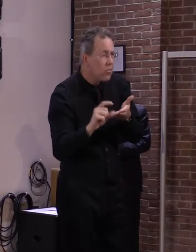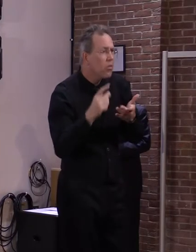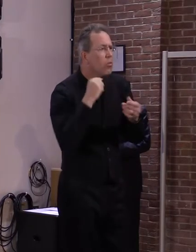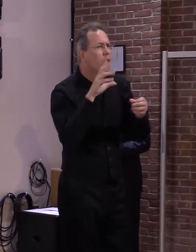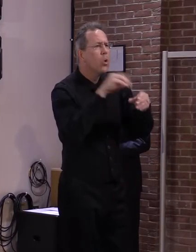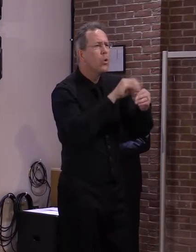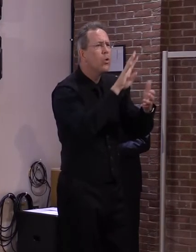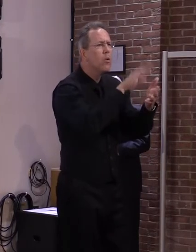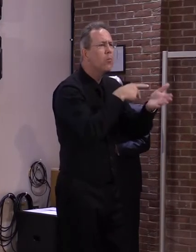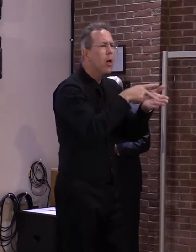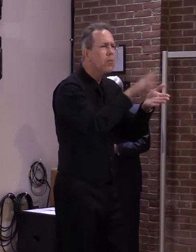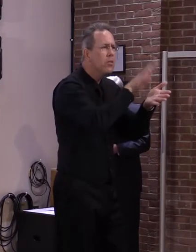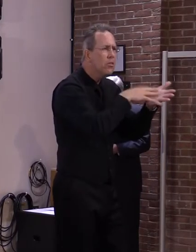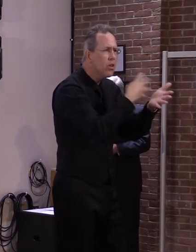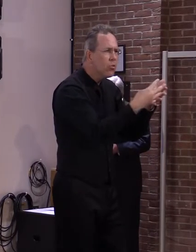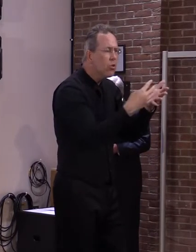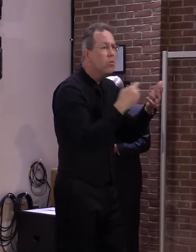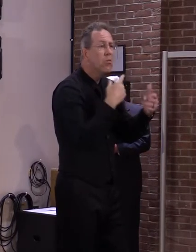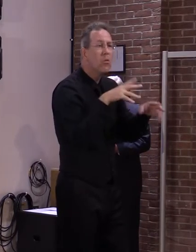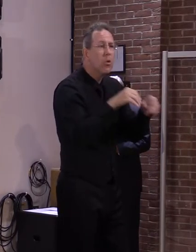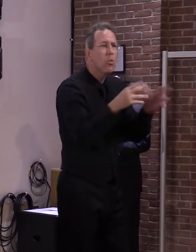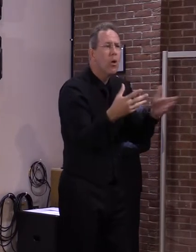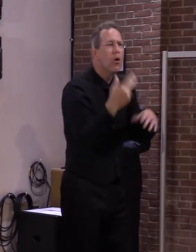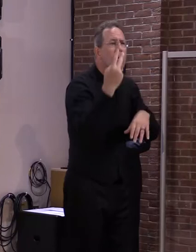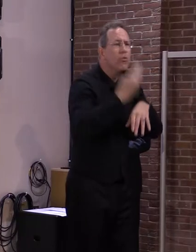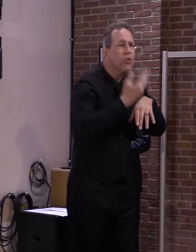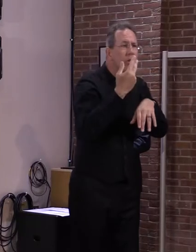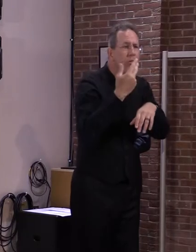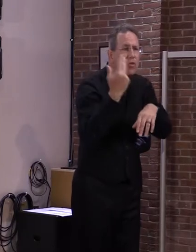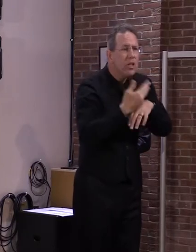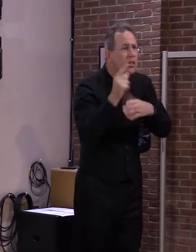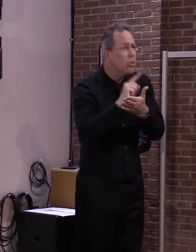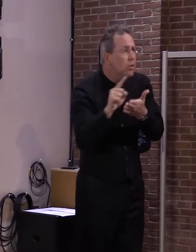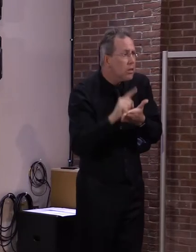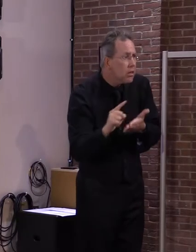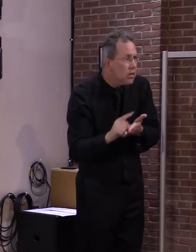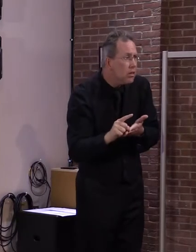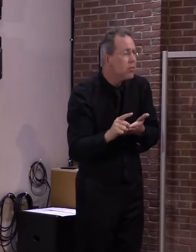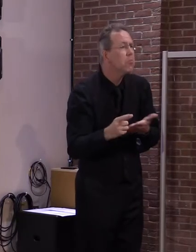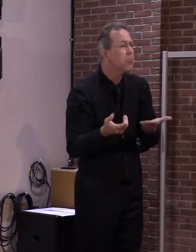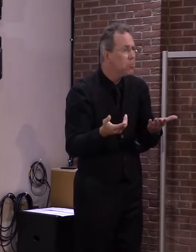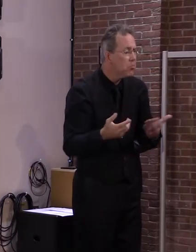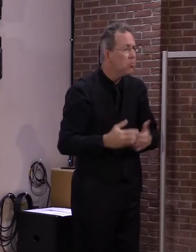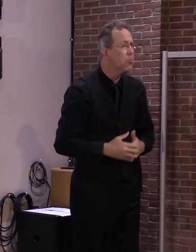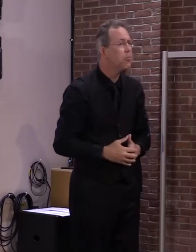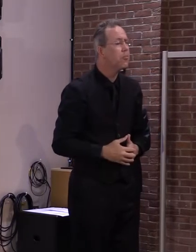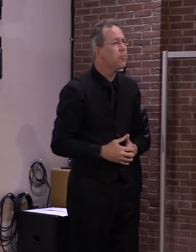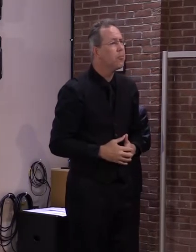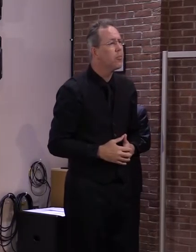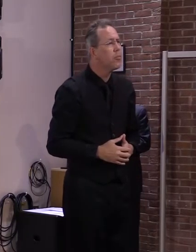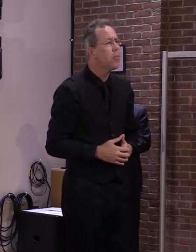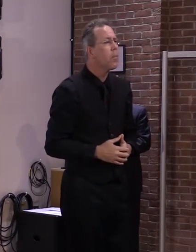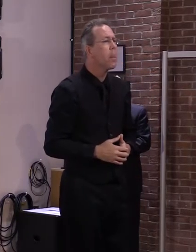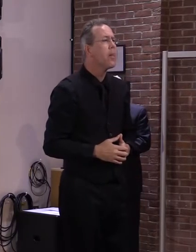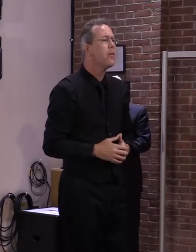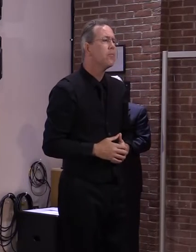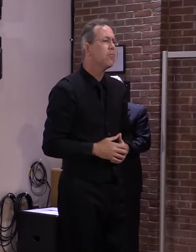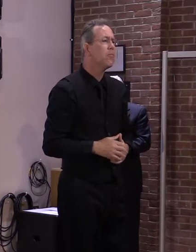an additional 18 hours per week. We estimate the funded programs together will create approximately